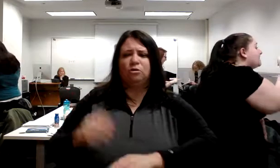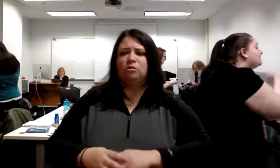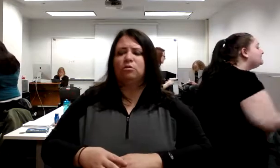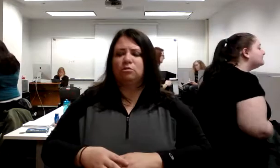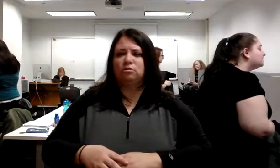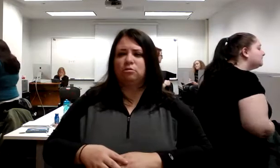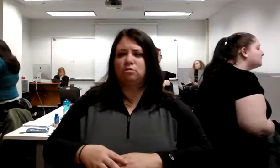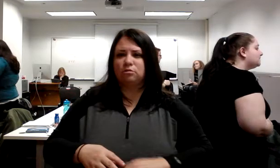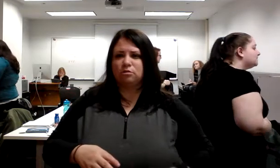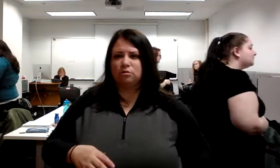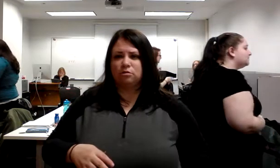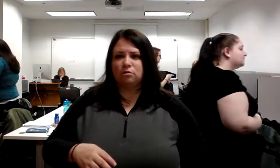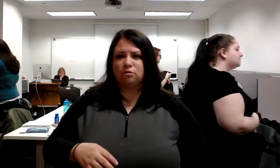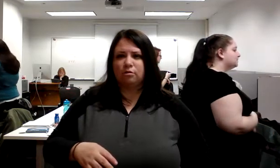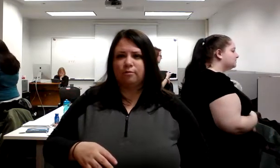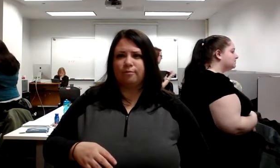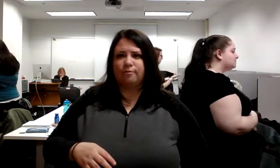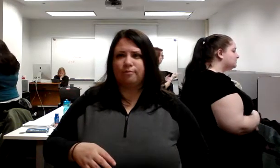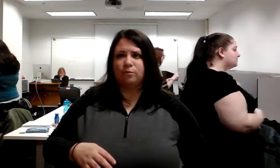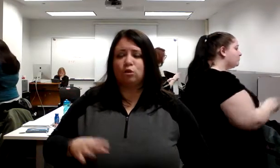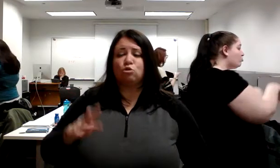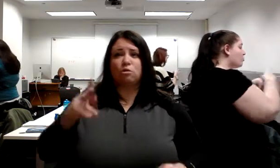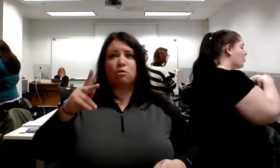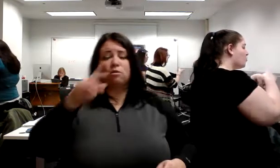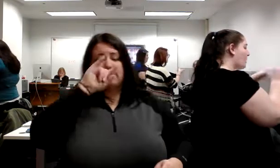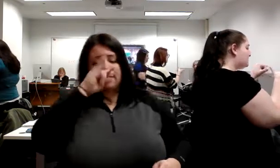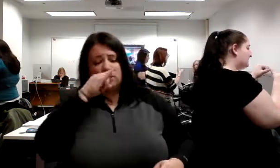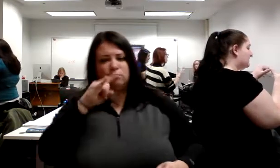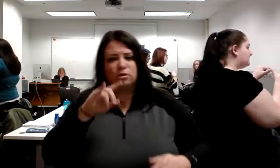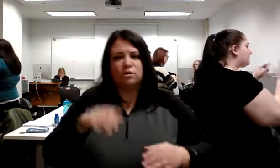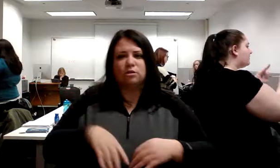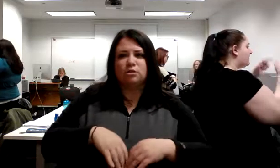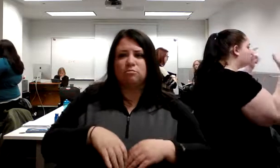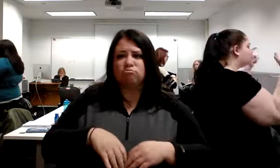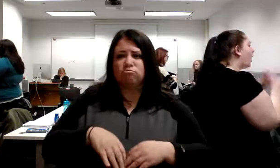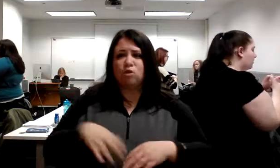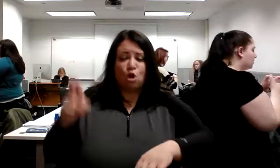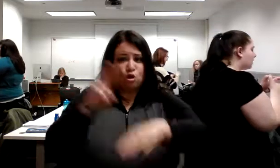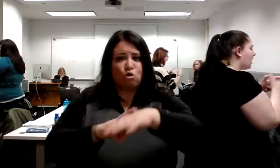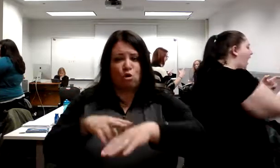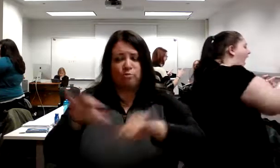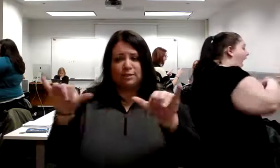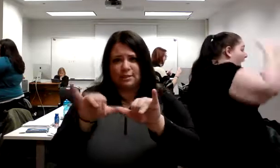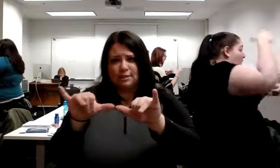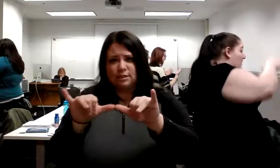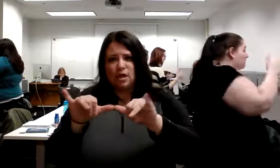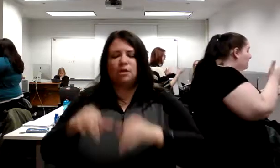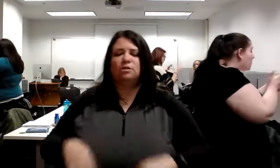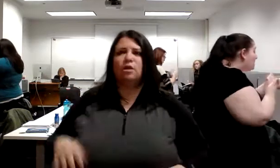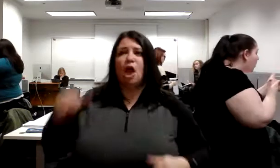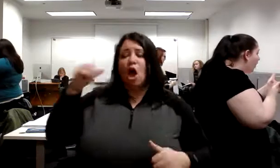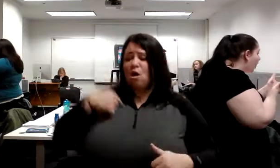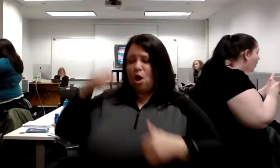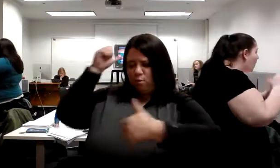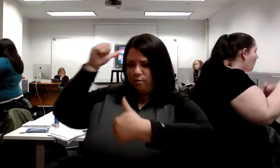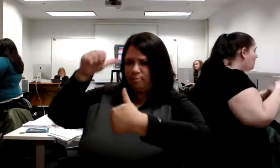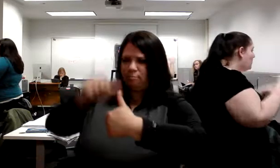Oh, it's the normal size? I remember a part too where they got rained on or the sprinklers turned on when they were in the